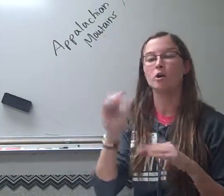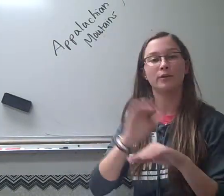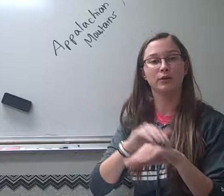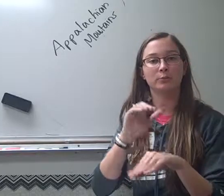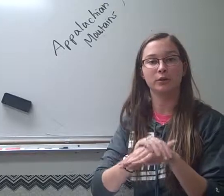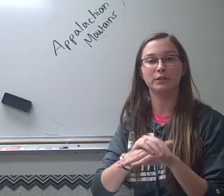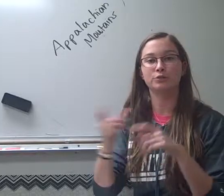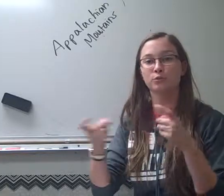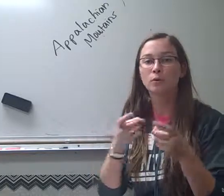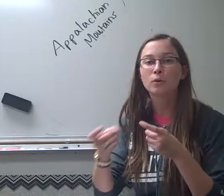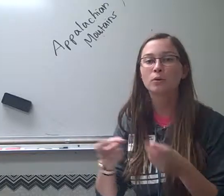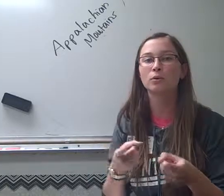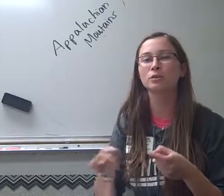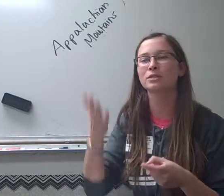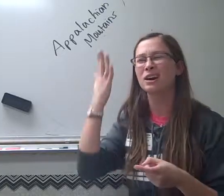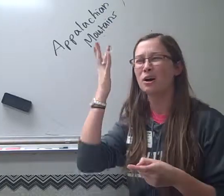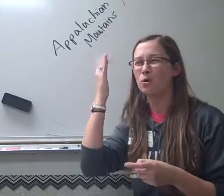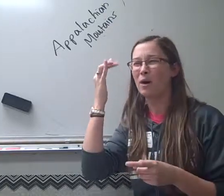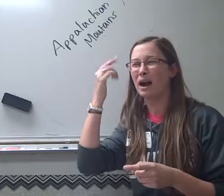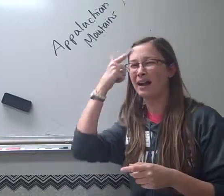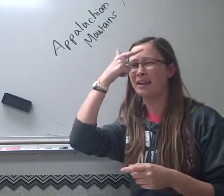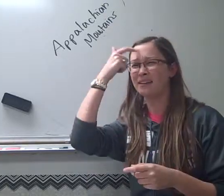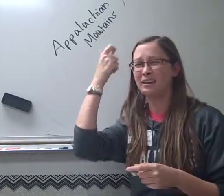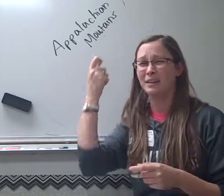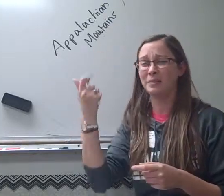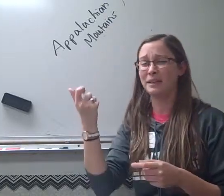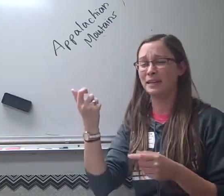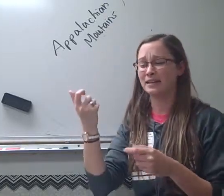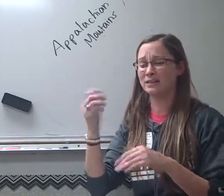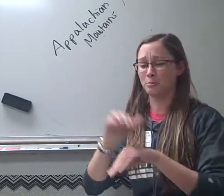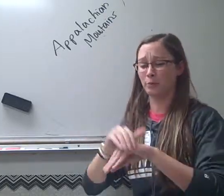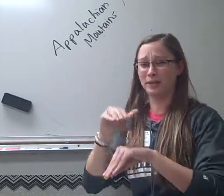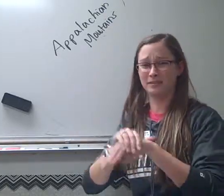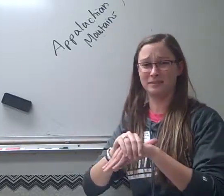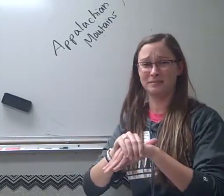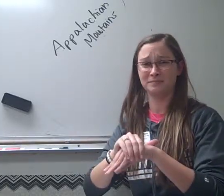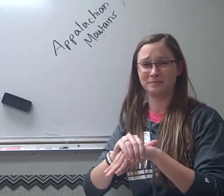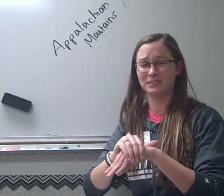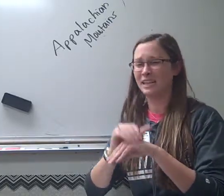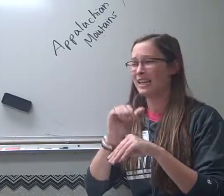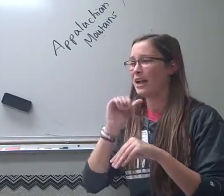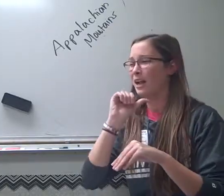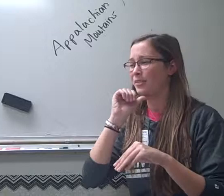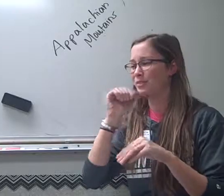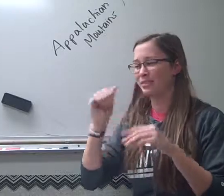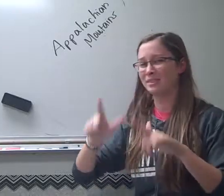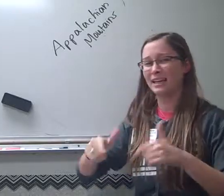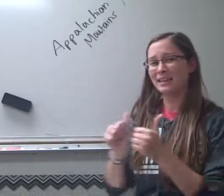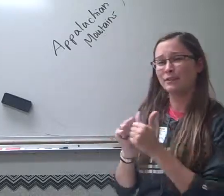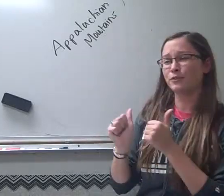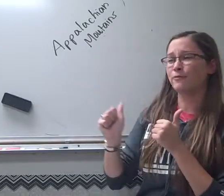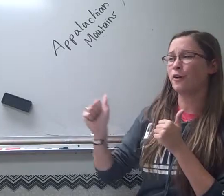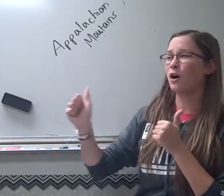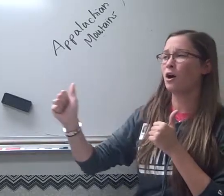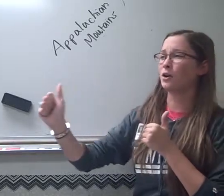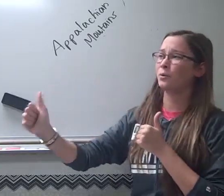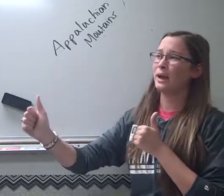of the British rules. Why? Because Britain, they lived far